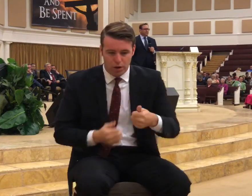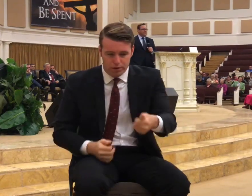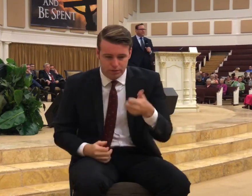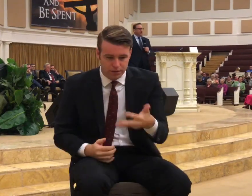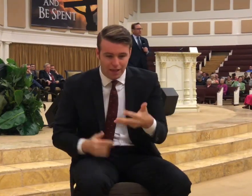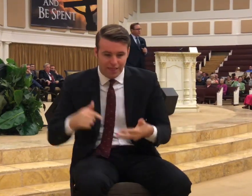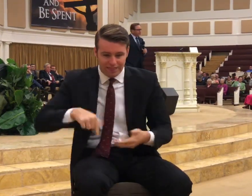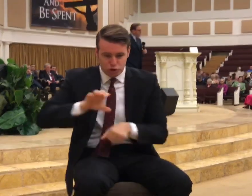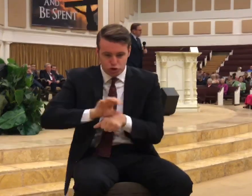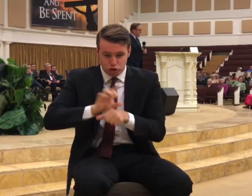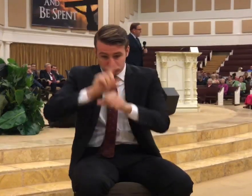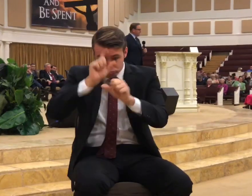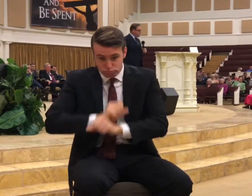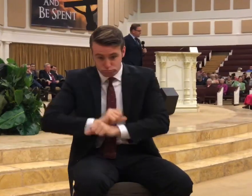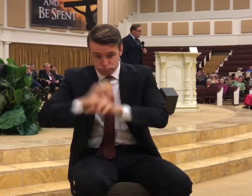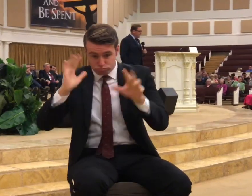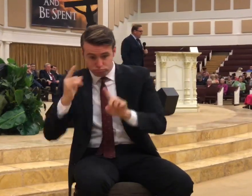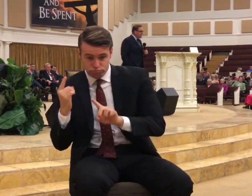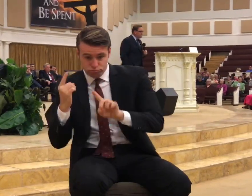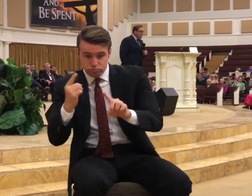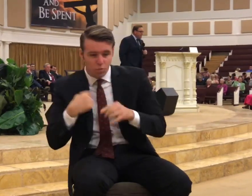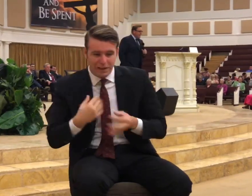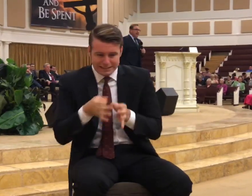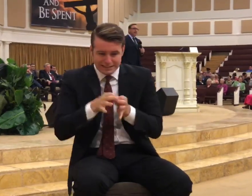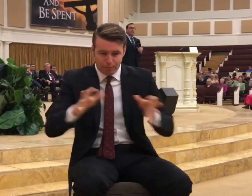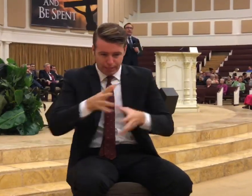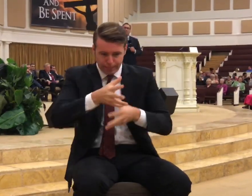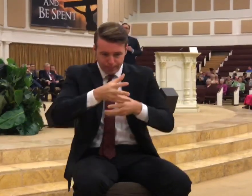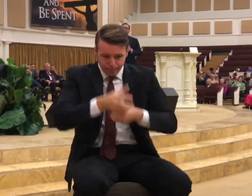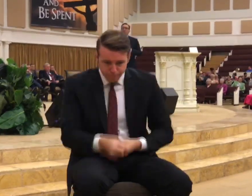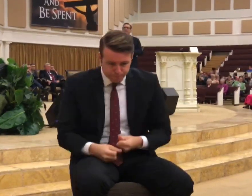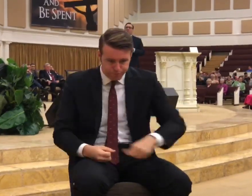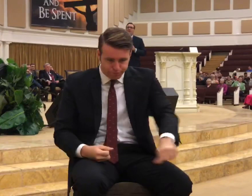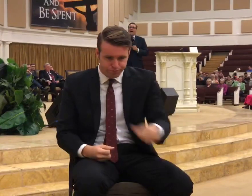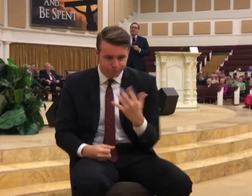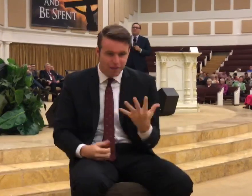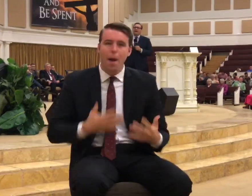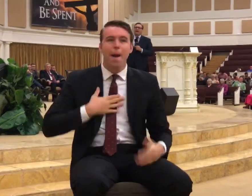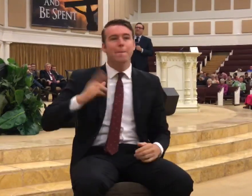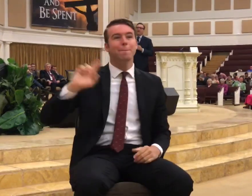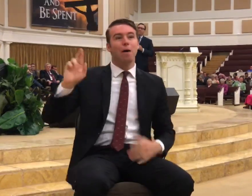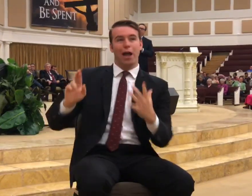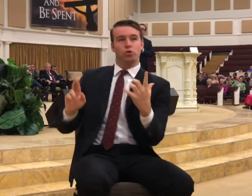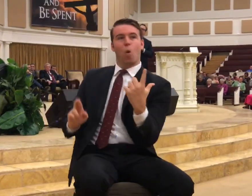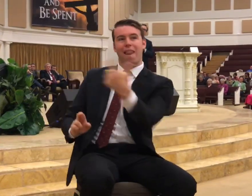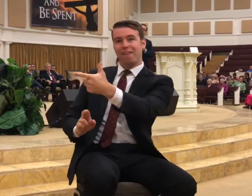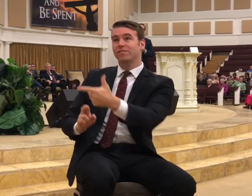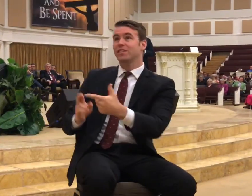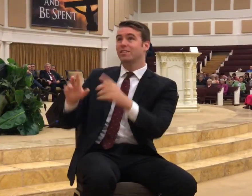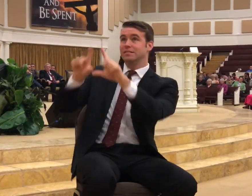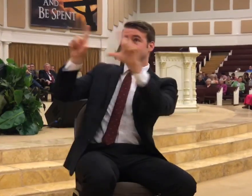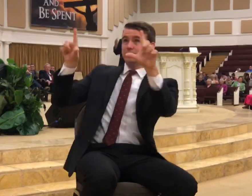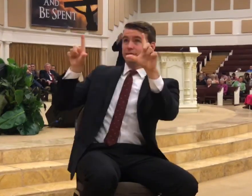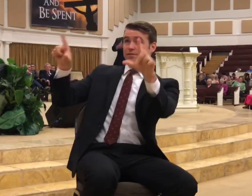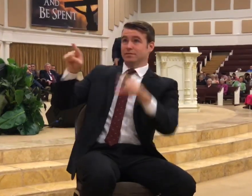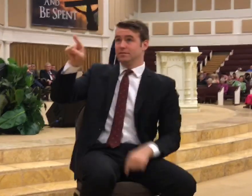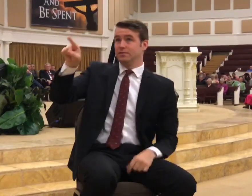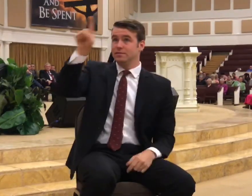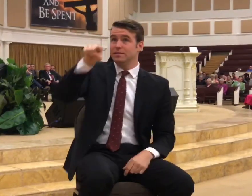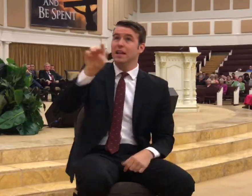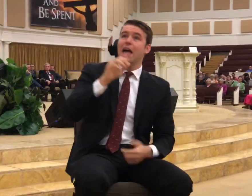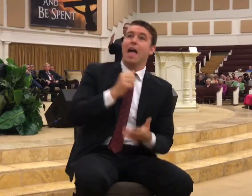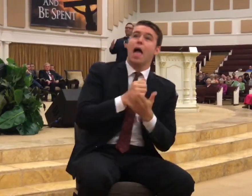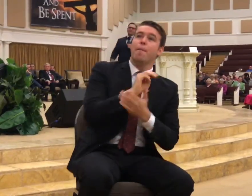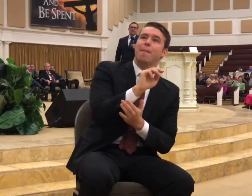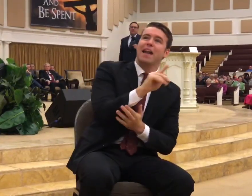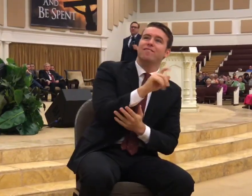nesting vision of this church. And so we try to simplify. And you look on my right and your left, helping people become. You see Manifest.